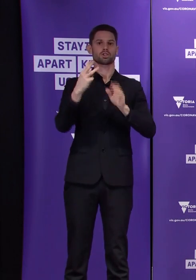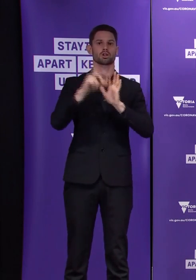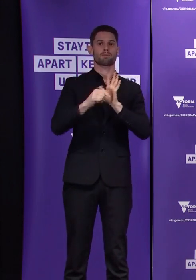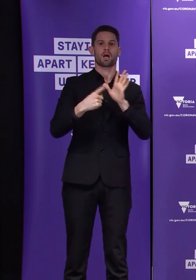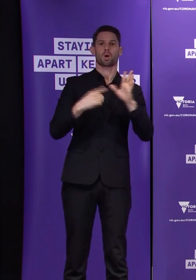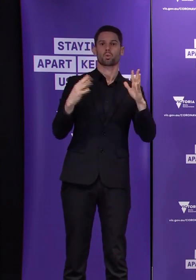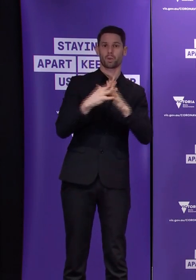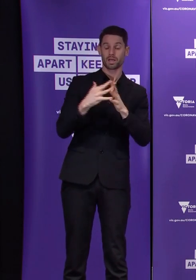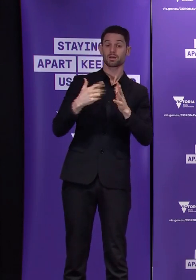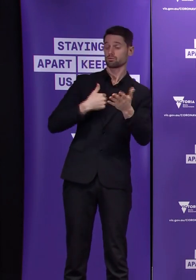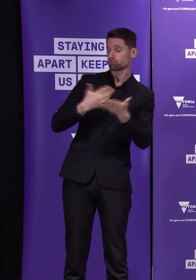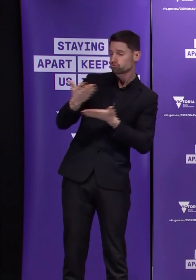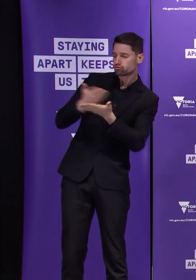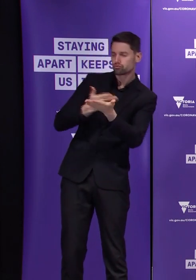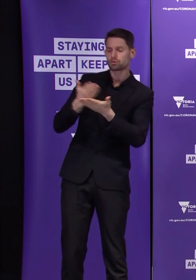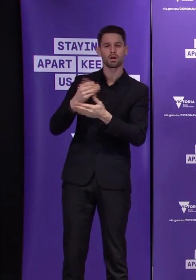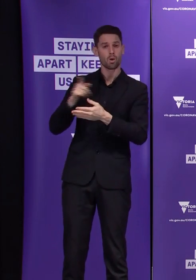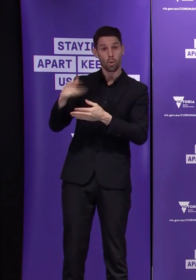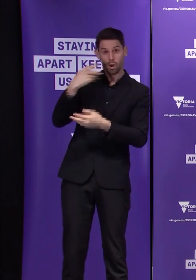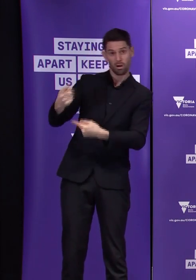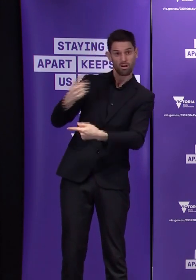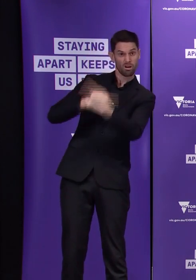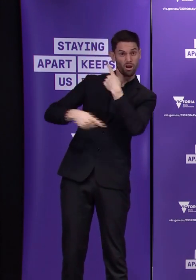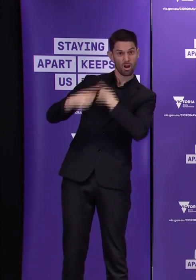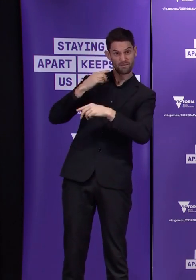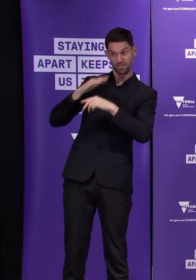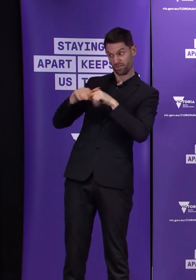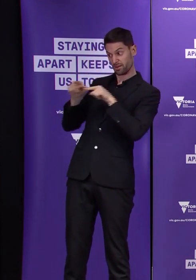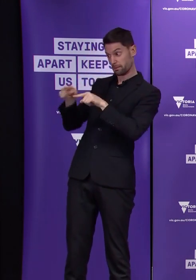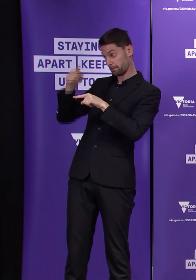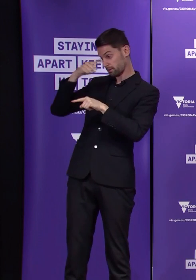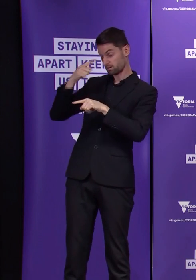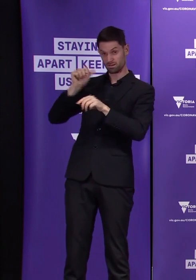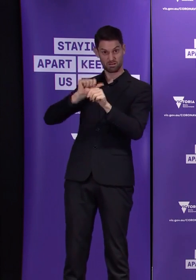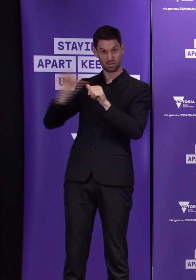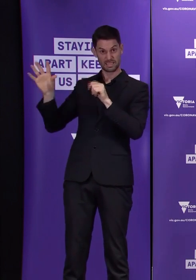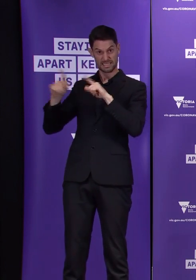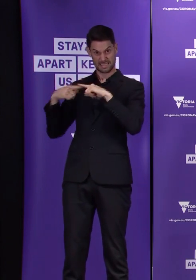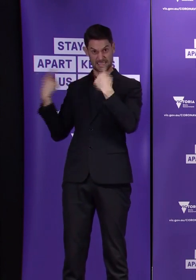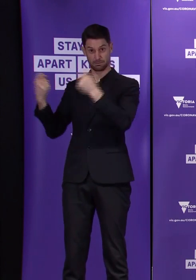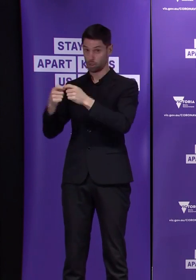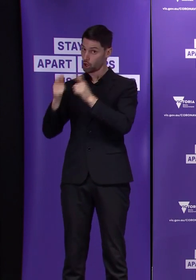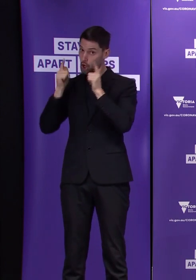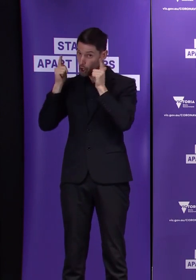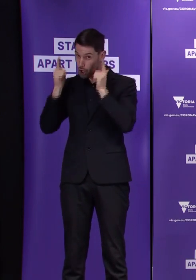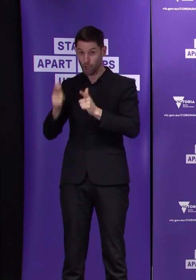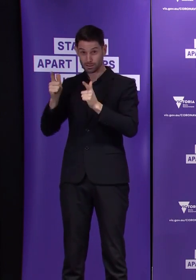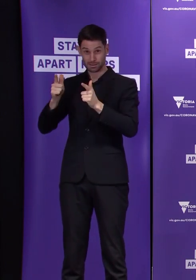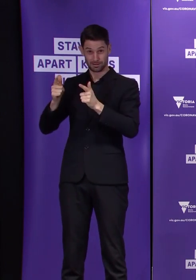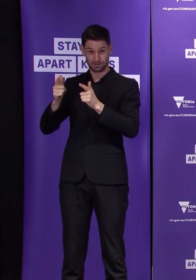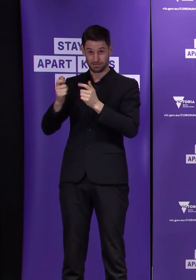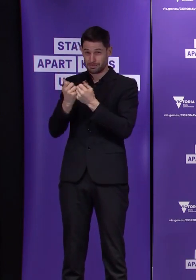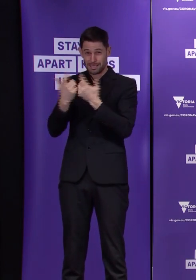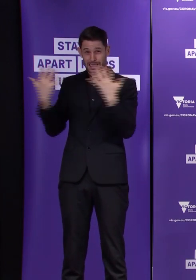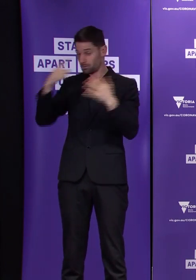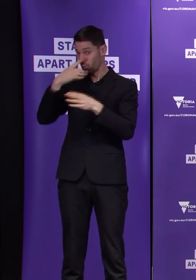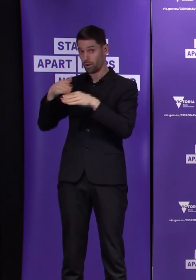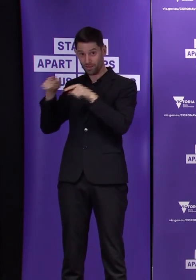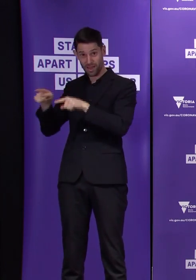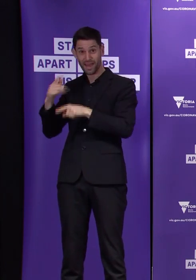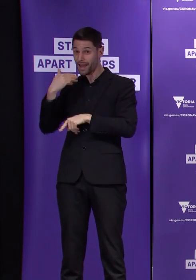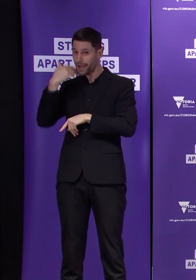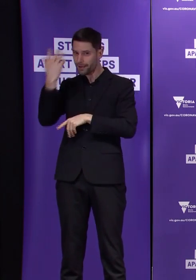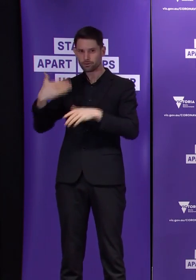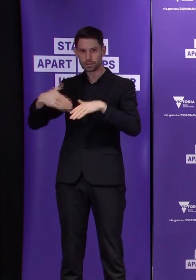about. The really impressive thing about them is not only is it a massive team with a massive task, but they're also, every day they're looking